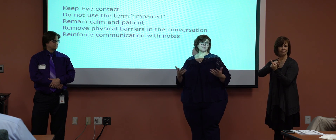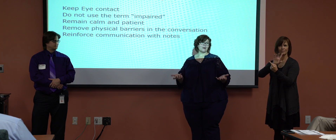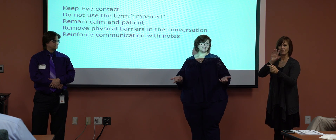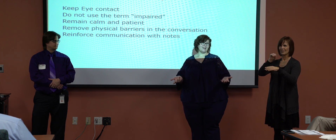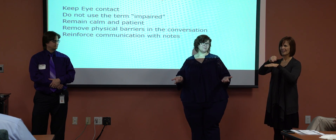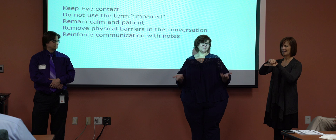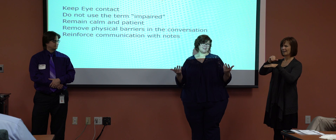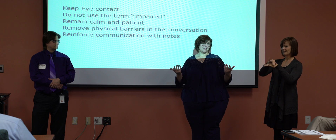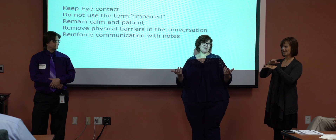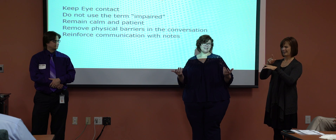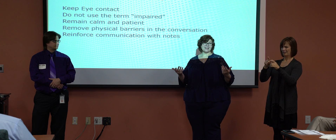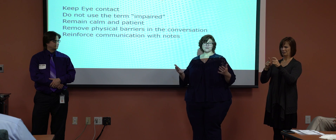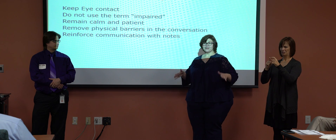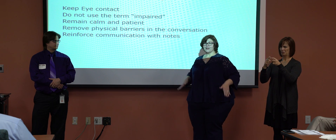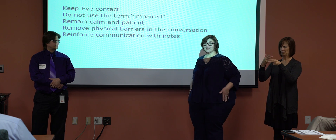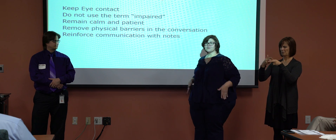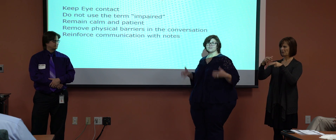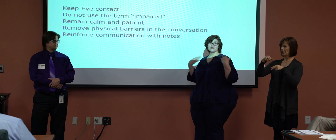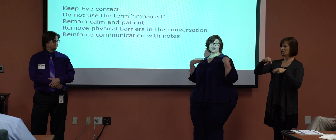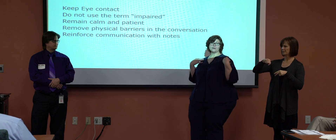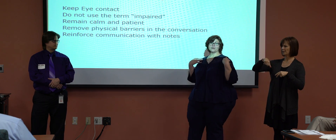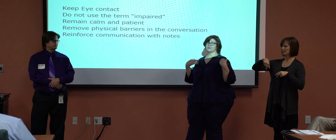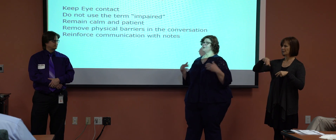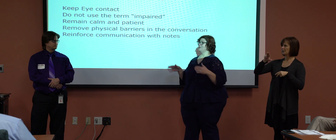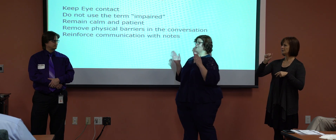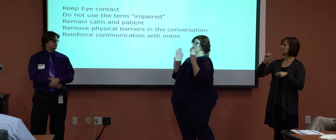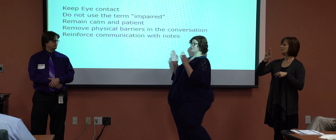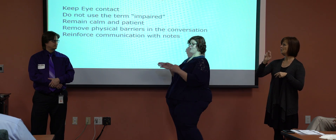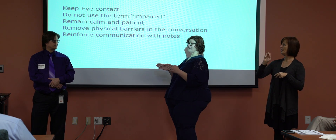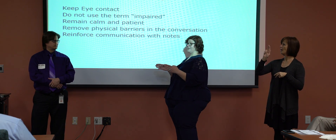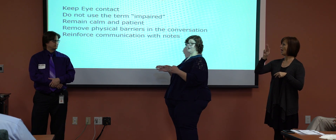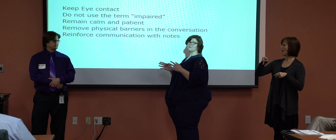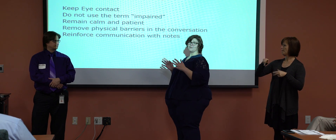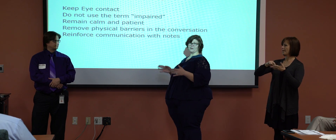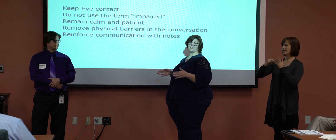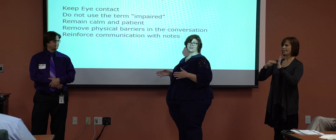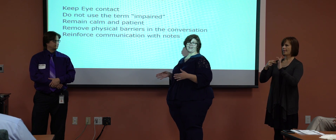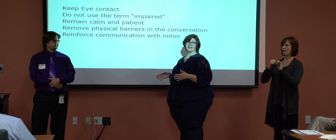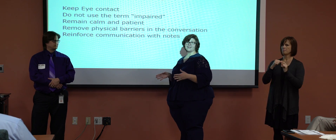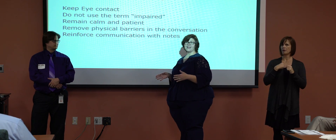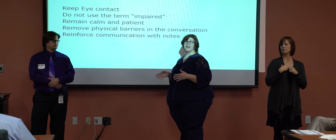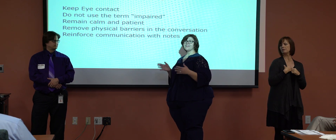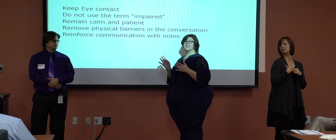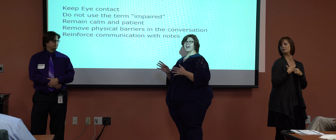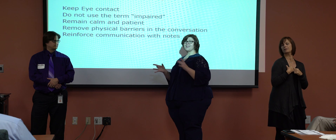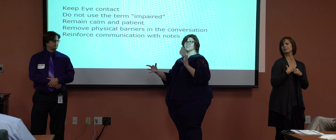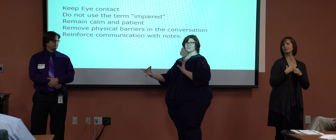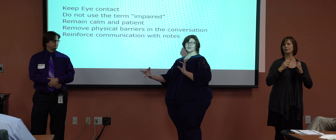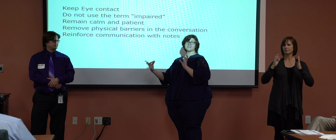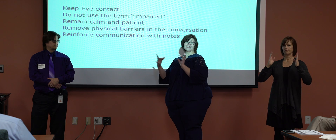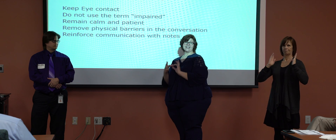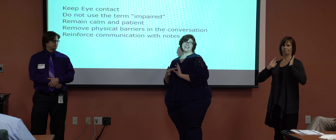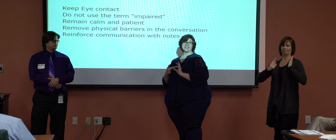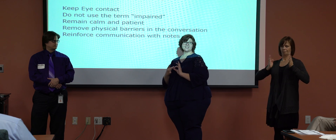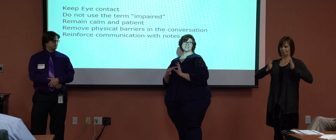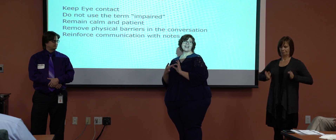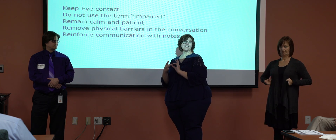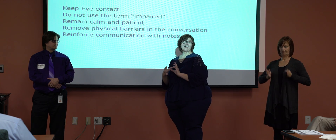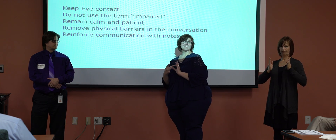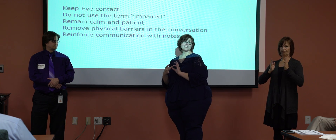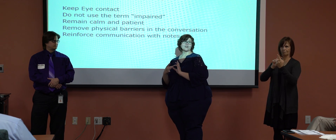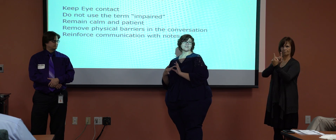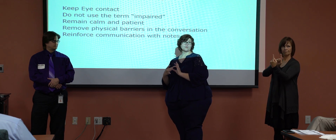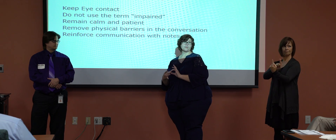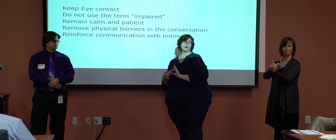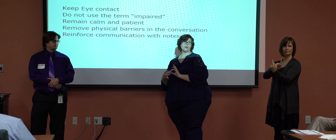term called squared up. And that's where your hips and your shoulders are squared up with your client. That starts the connection